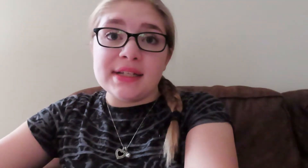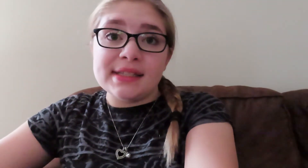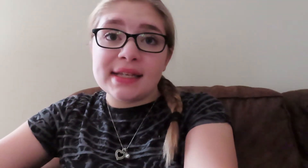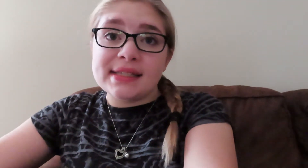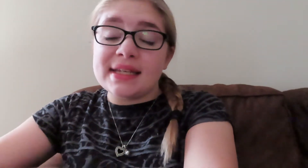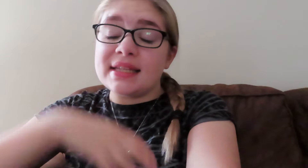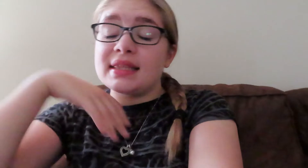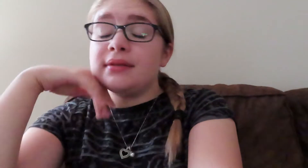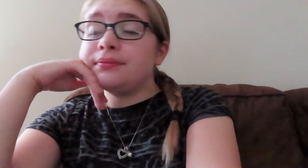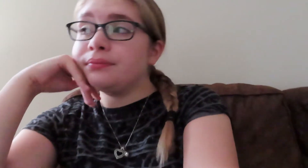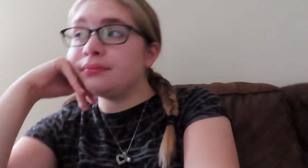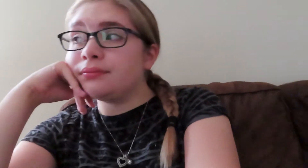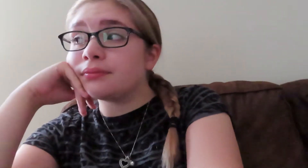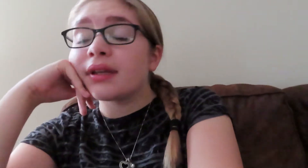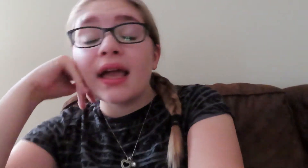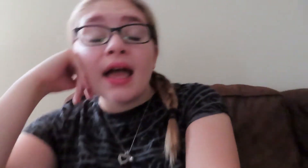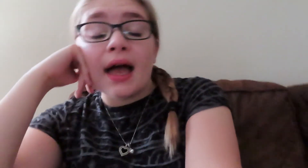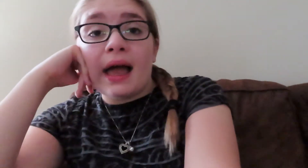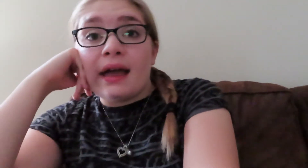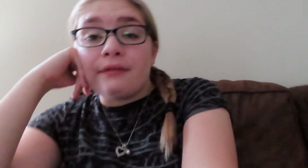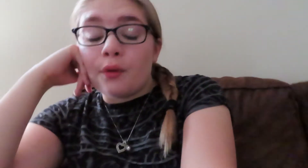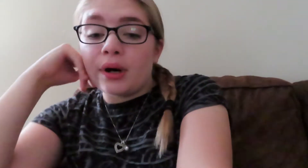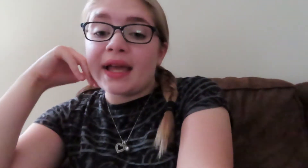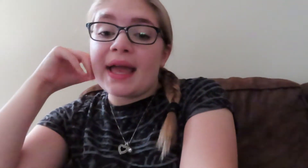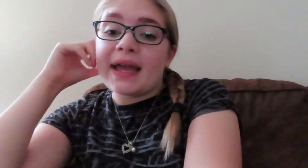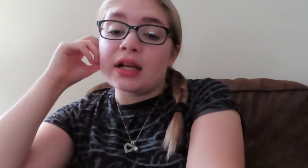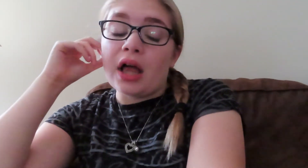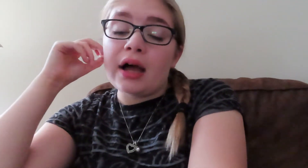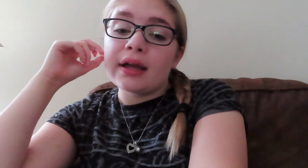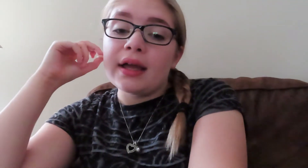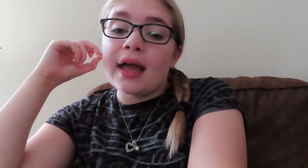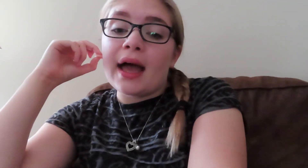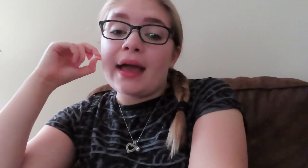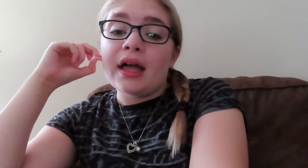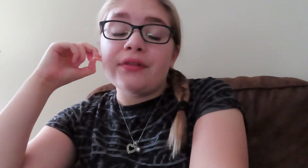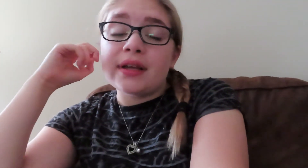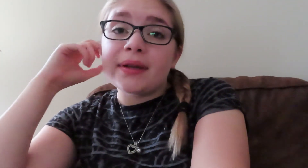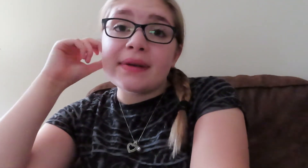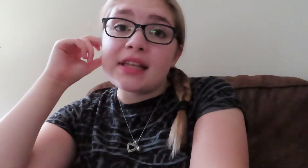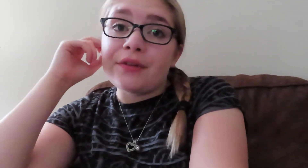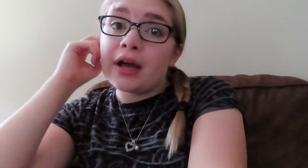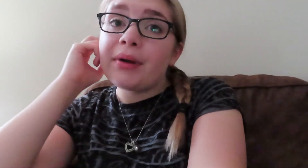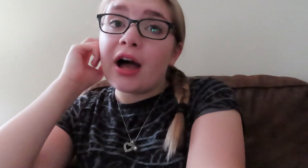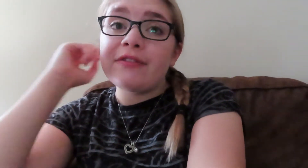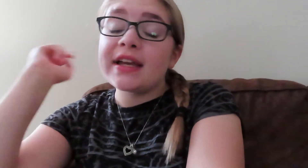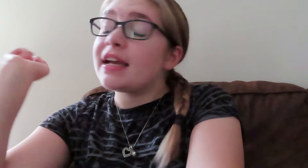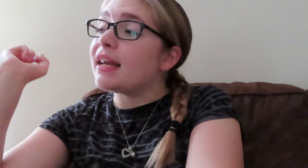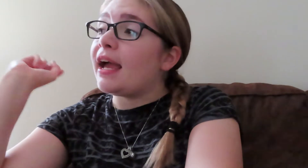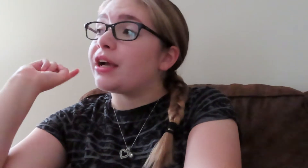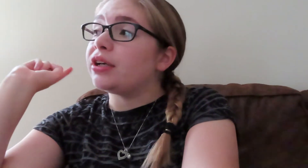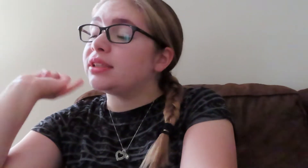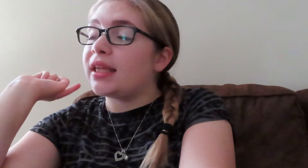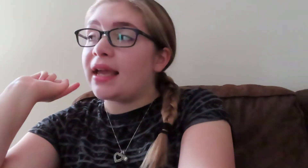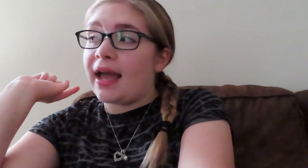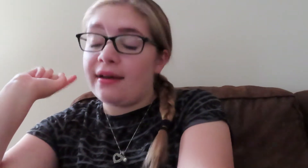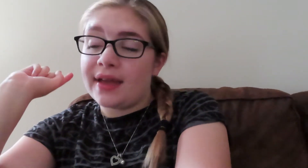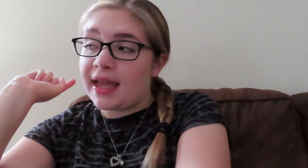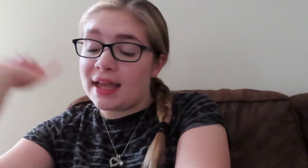16th i have work at 8 o'clock i already made myself a cup of coffee and i currently have a